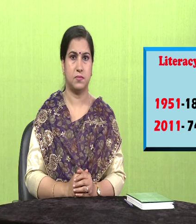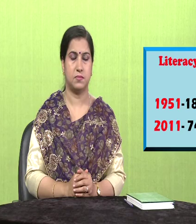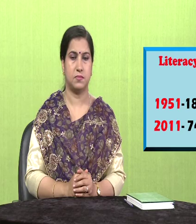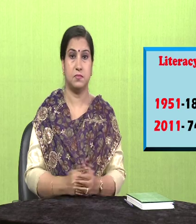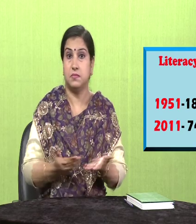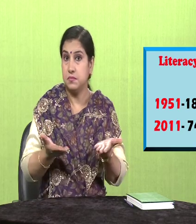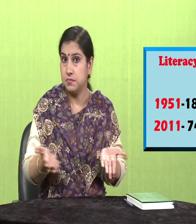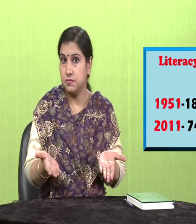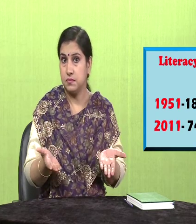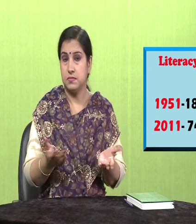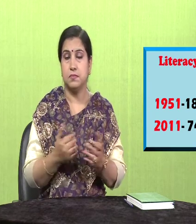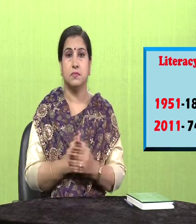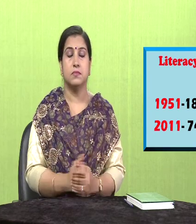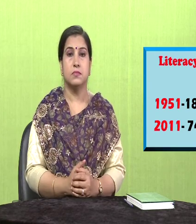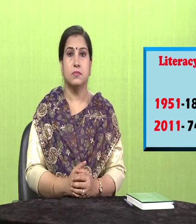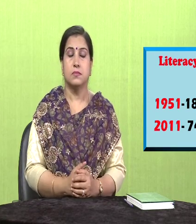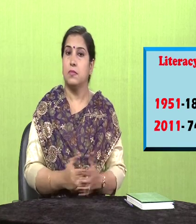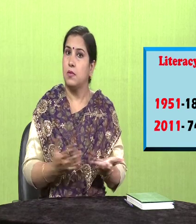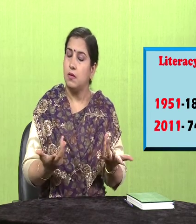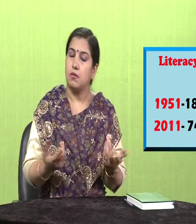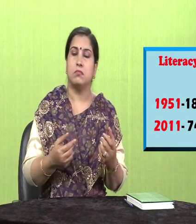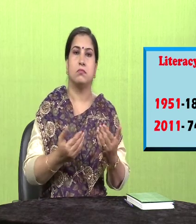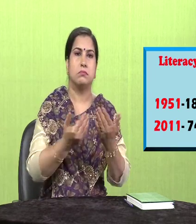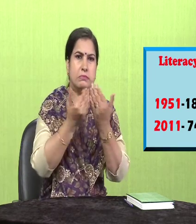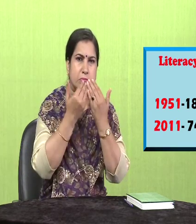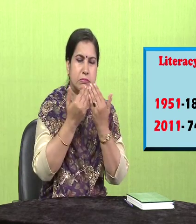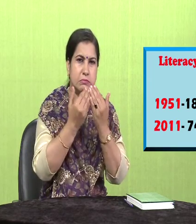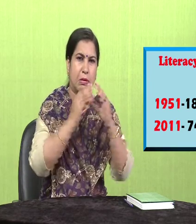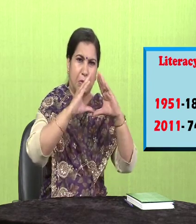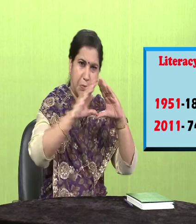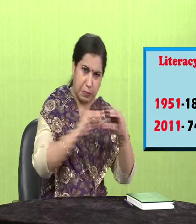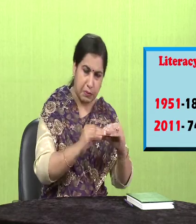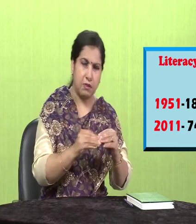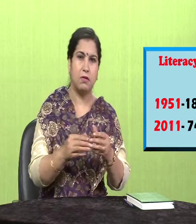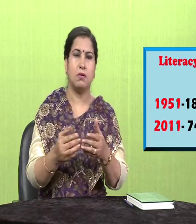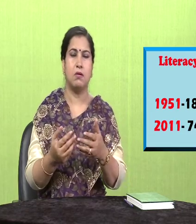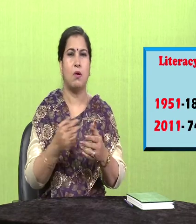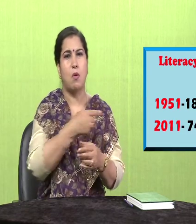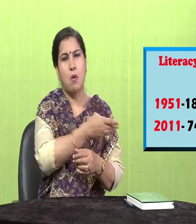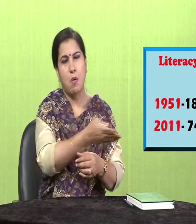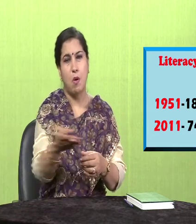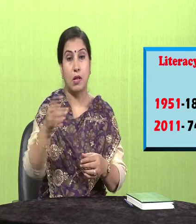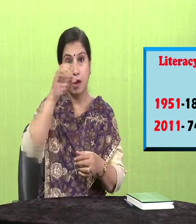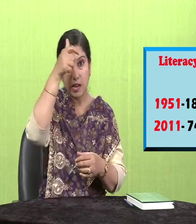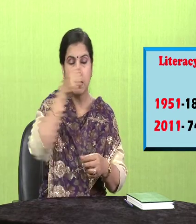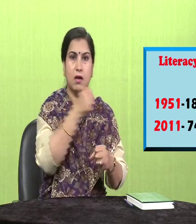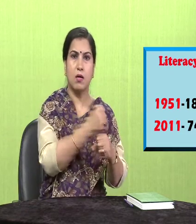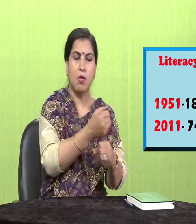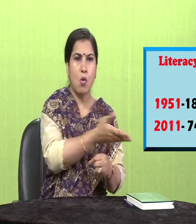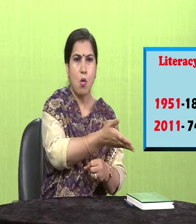However, despite low level of literacy, the Indian people have always